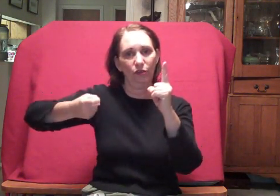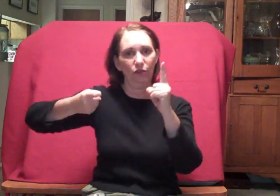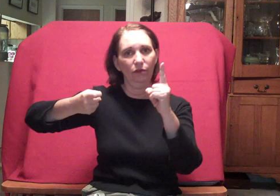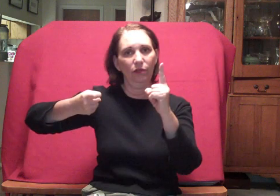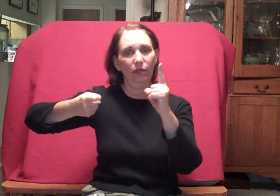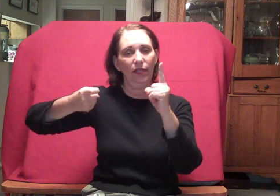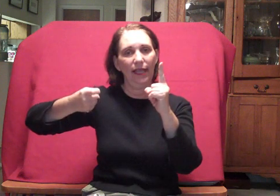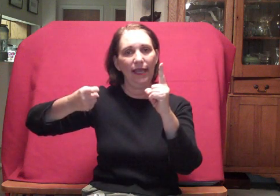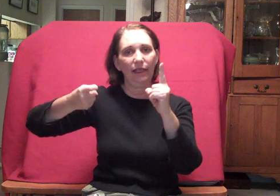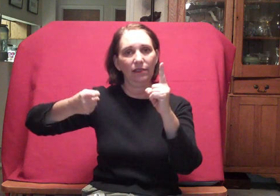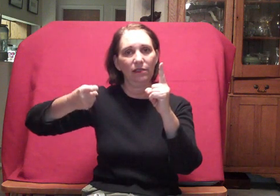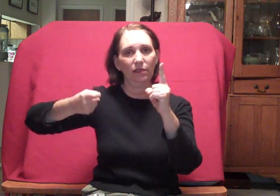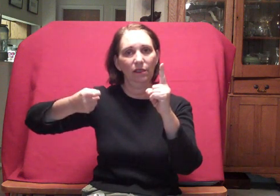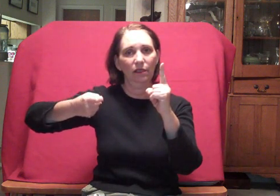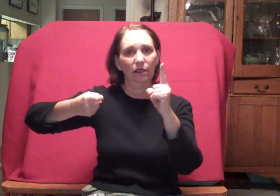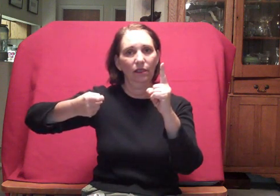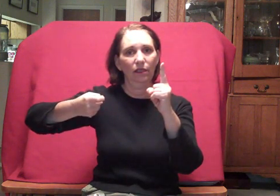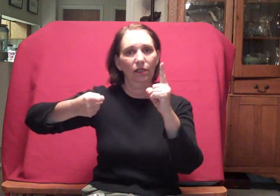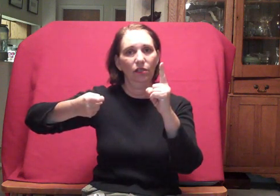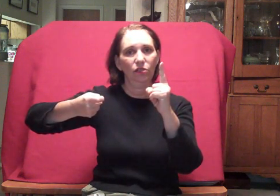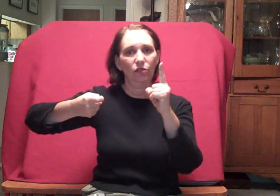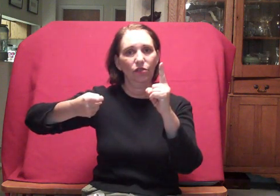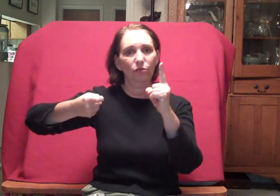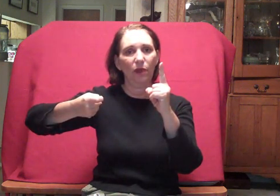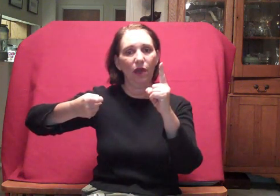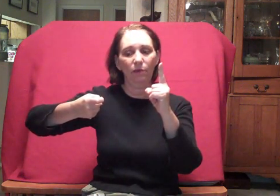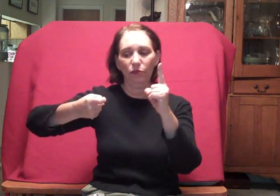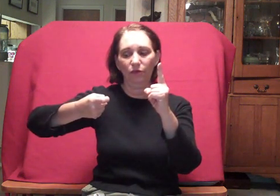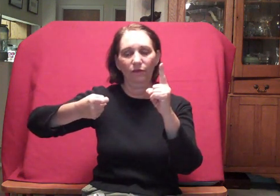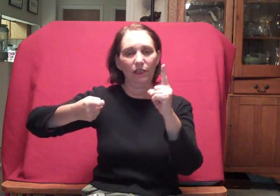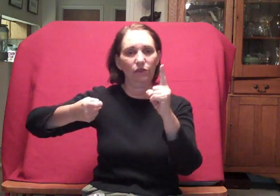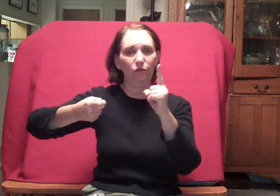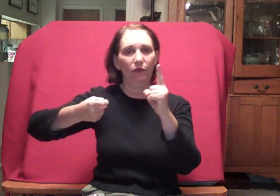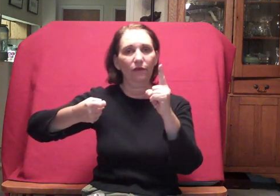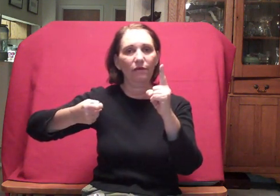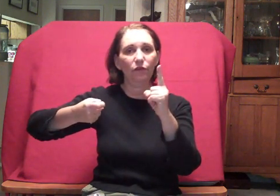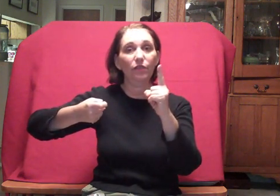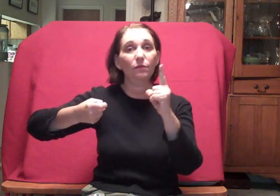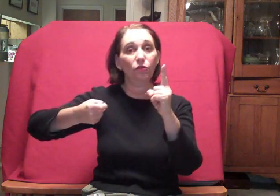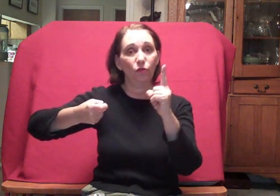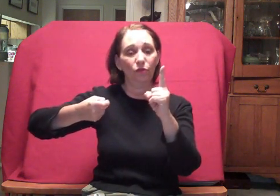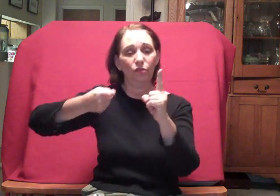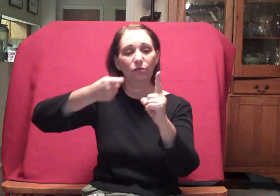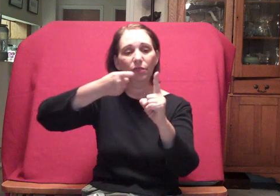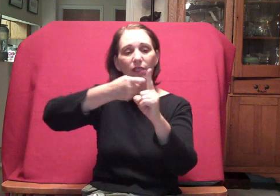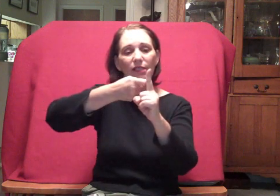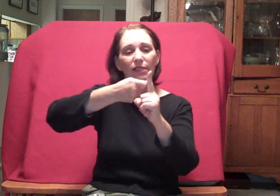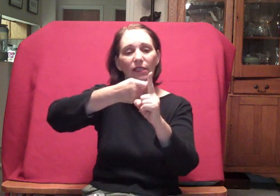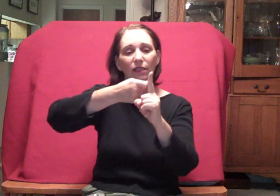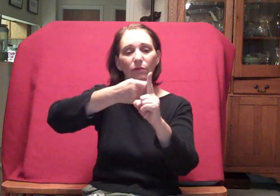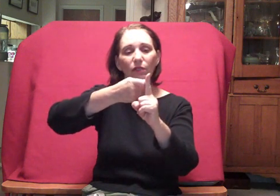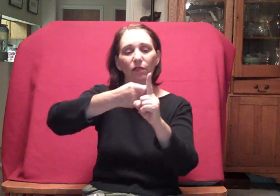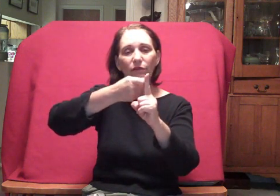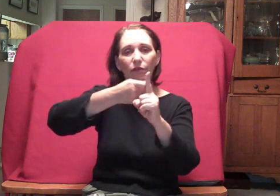your X so that your palm sort of faces 45 degrees but towards you. Stick the middle of your